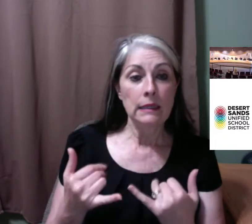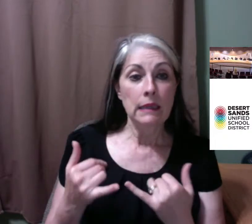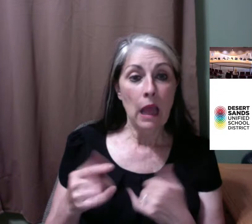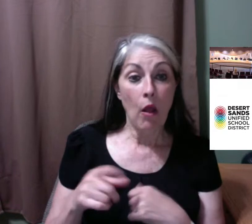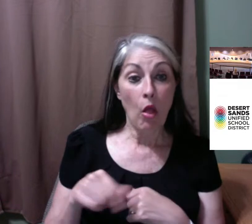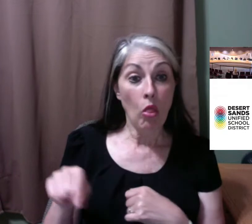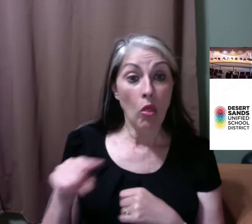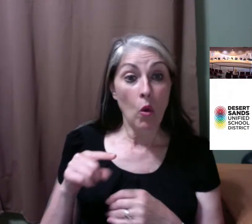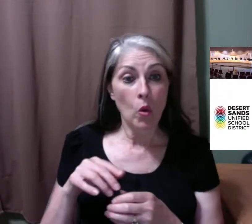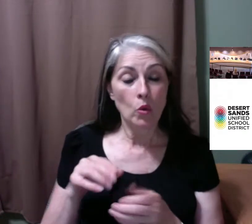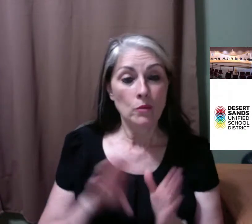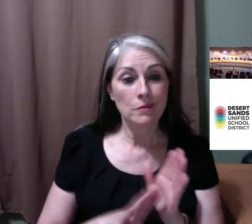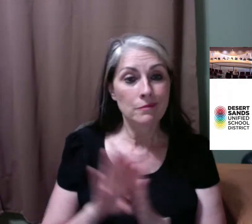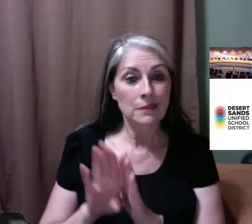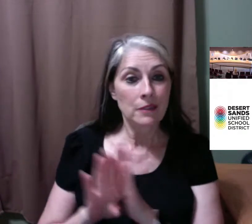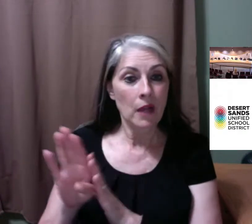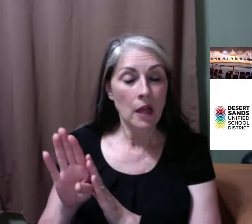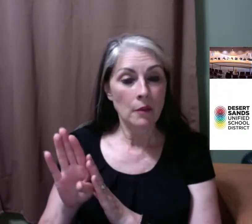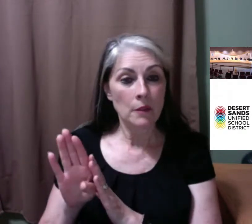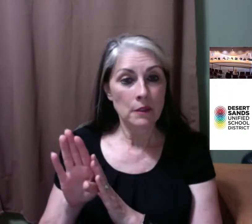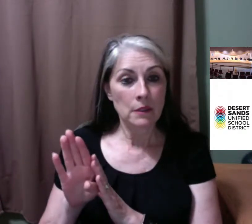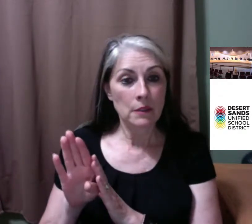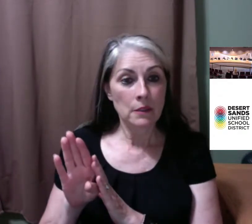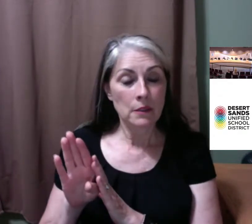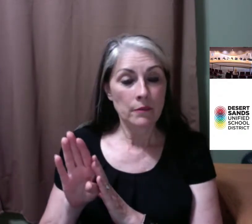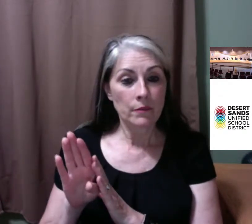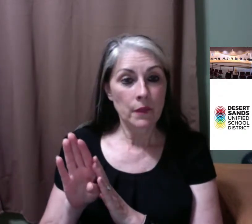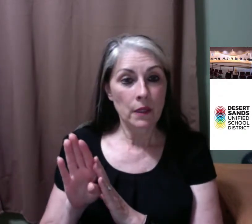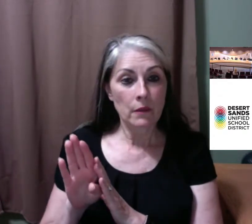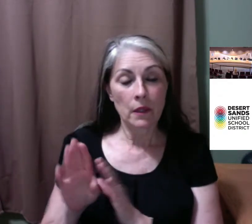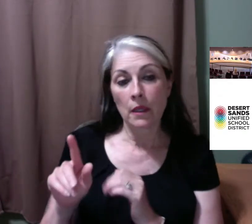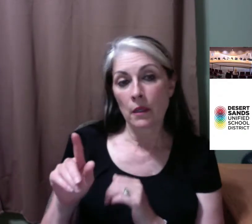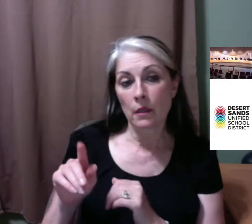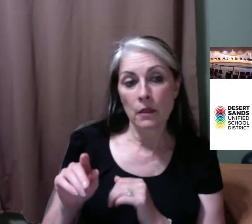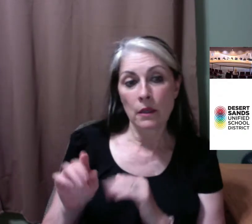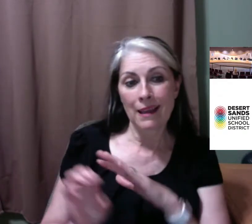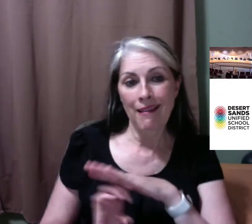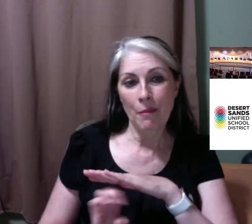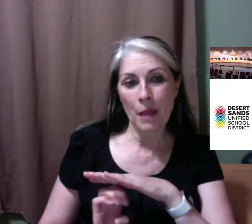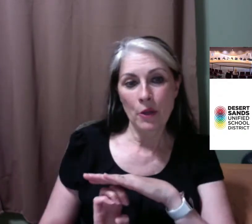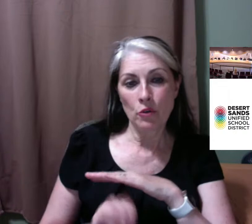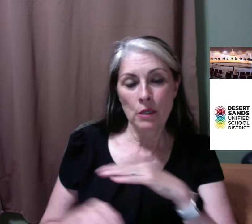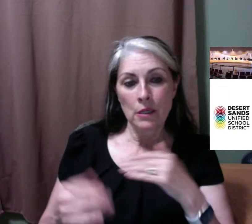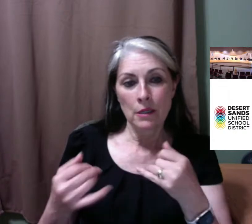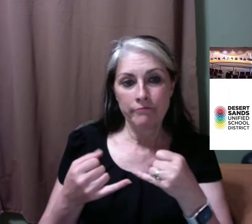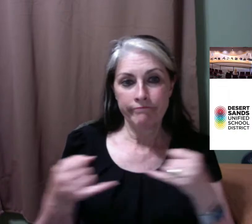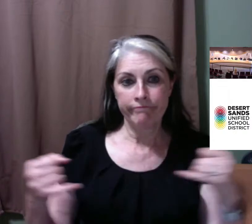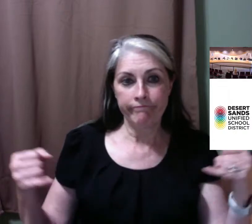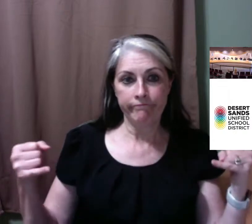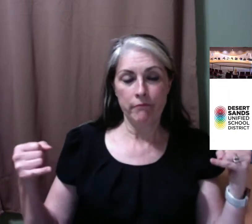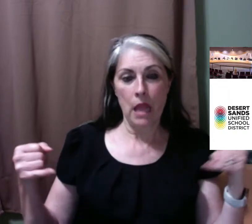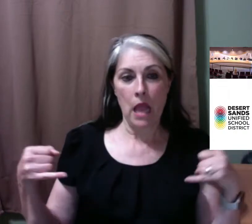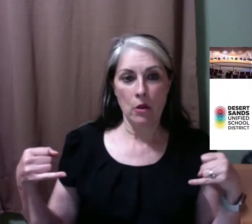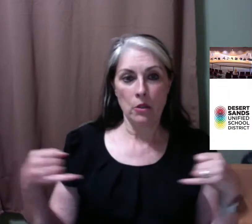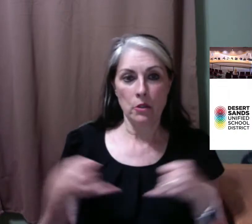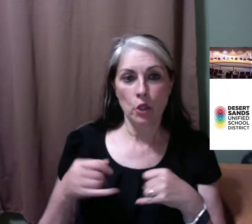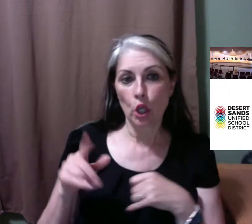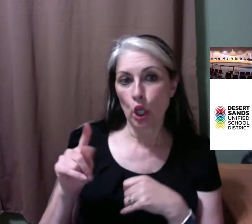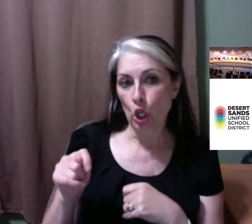those developments reside within the Truman Elementary boundaries, but the